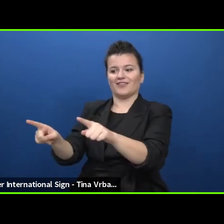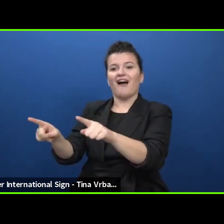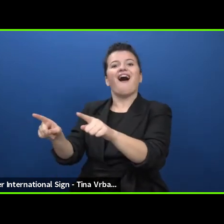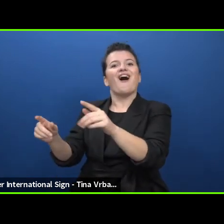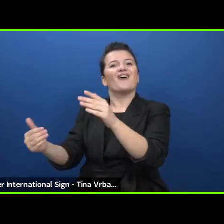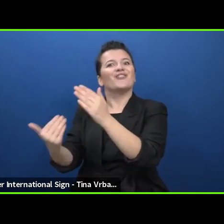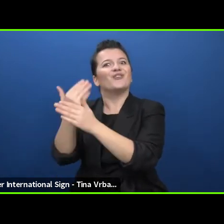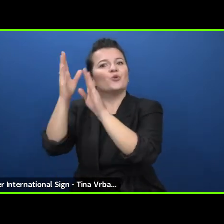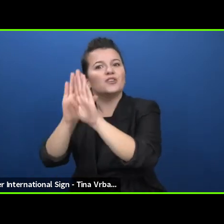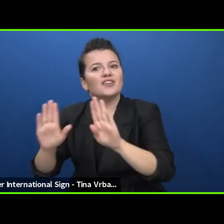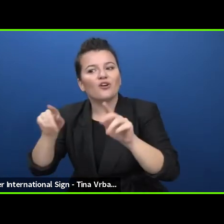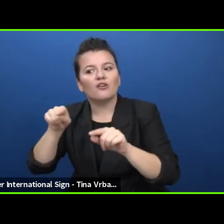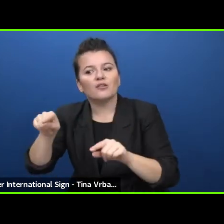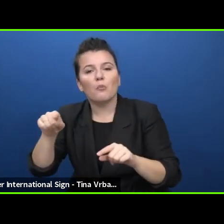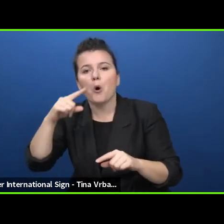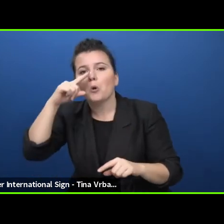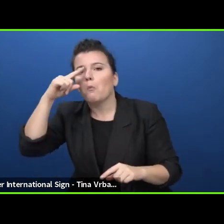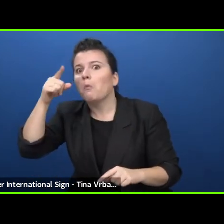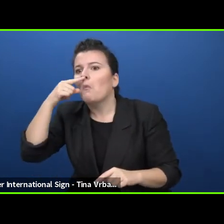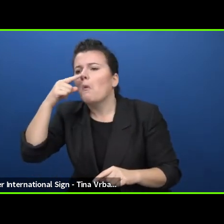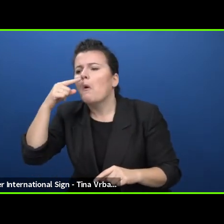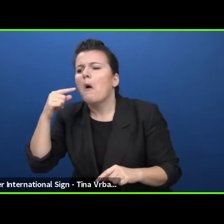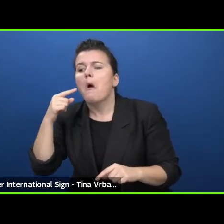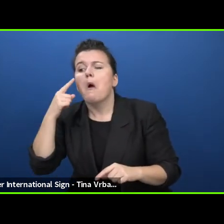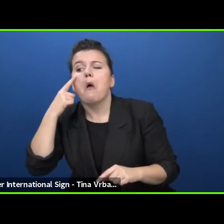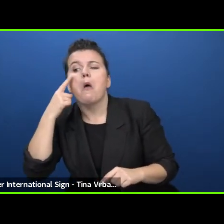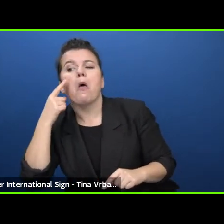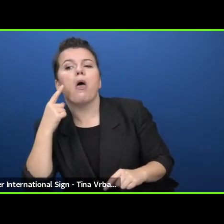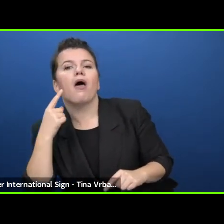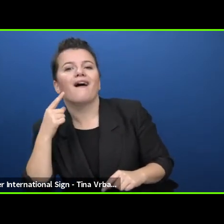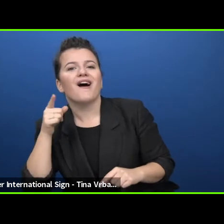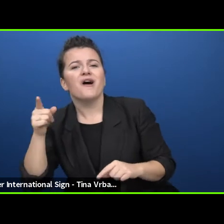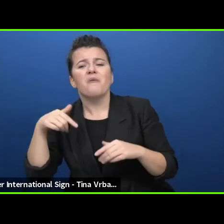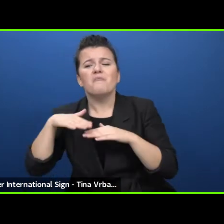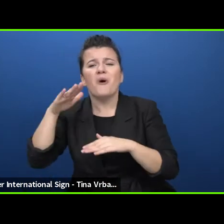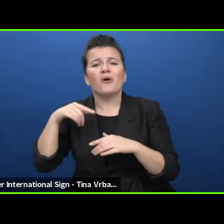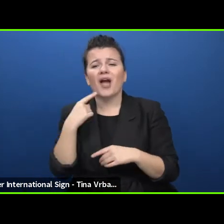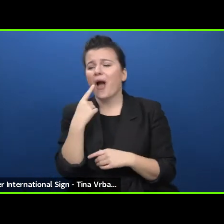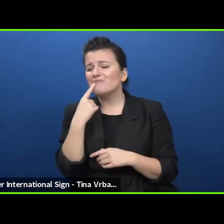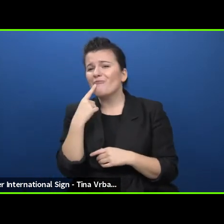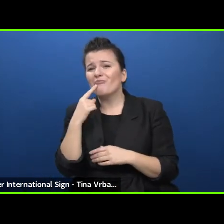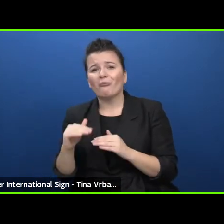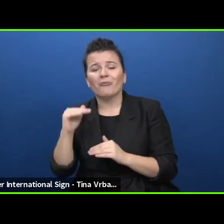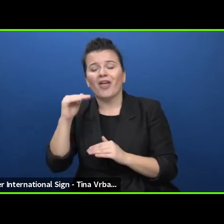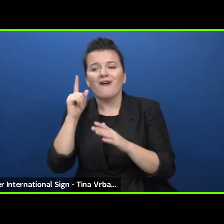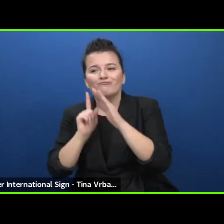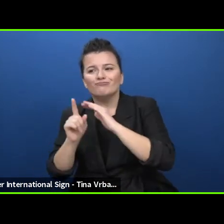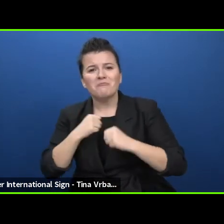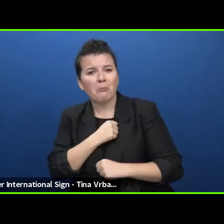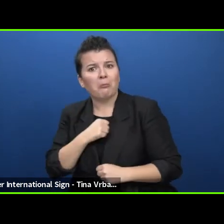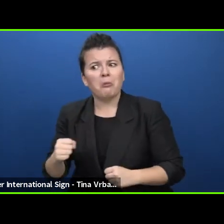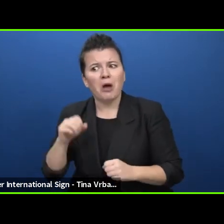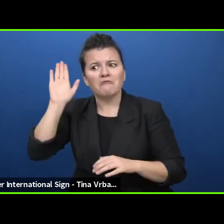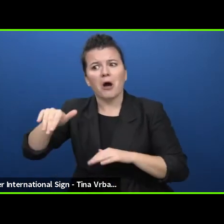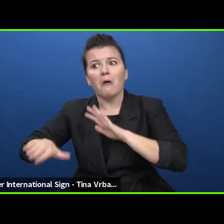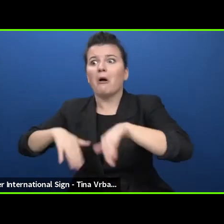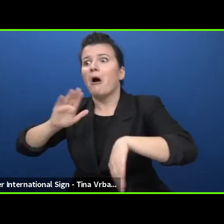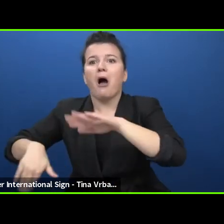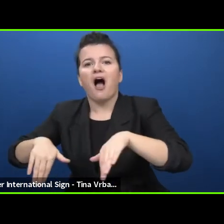Ignorant and undisciplined. Brave and fragile. Uncertain but trustful.